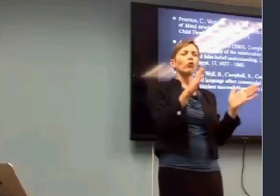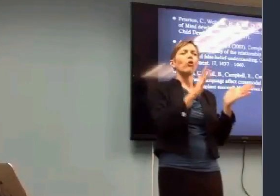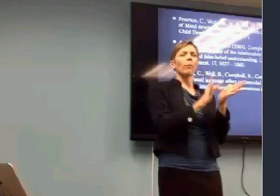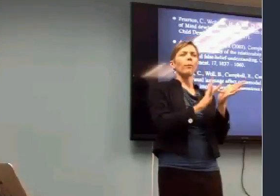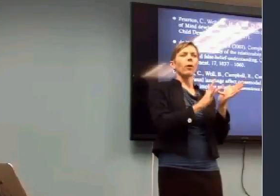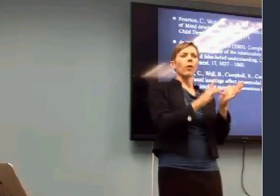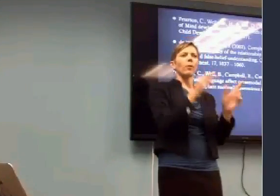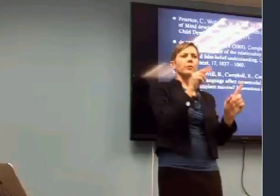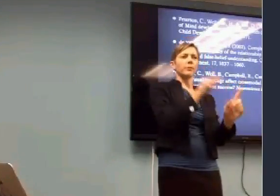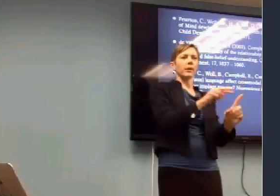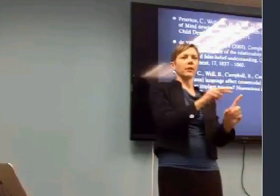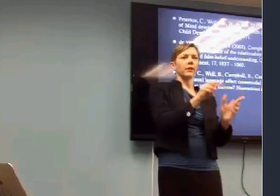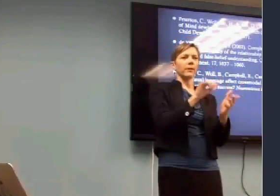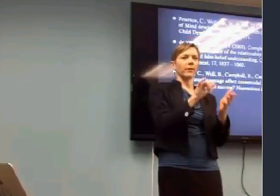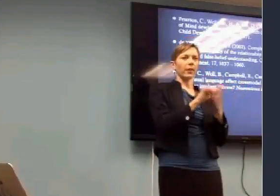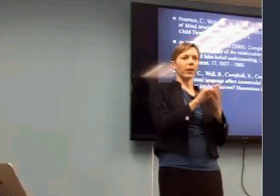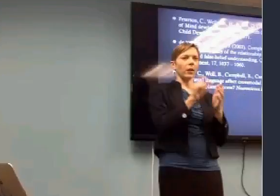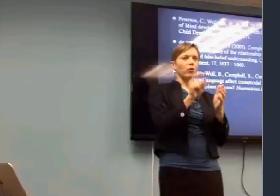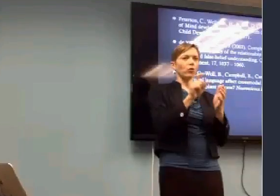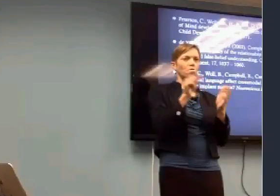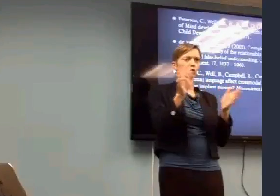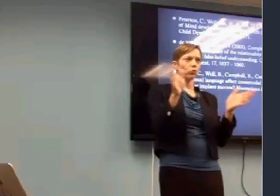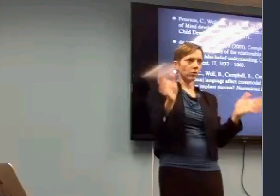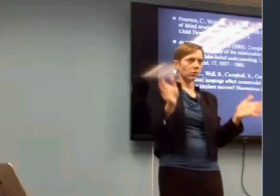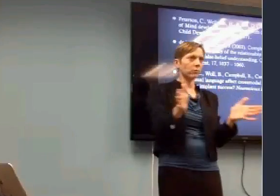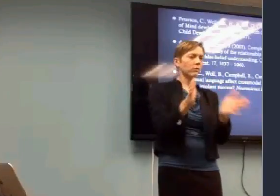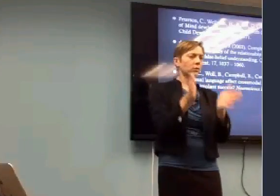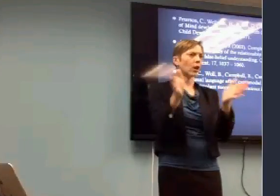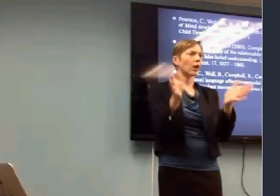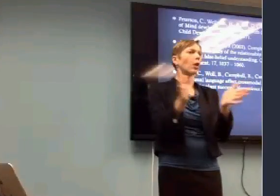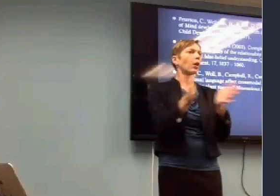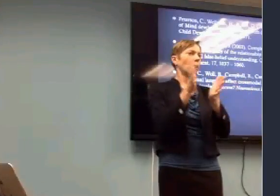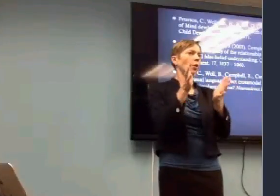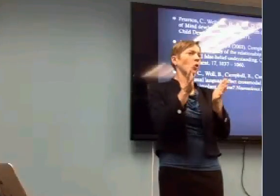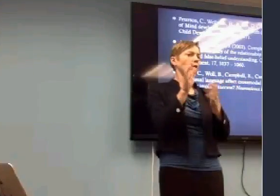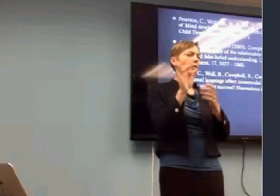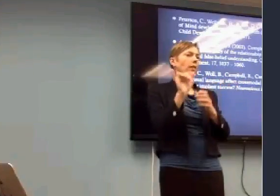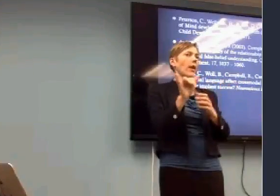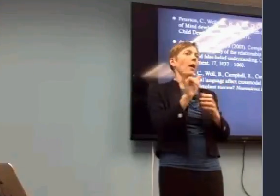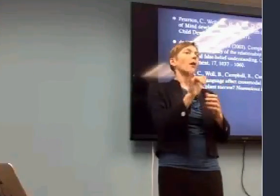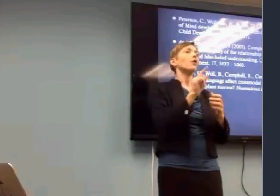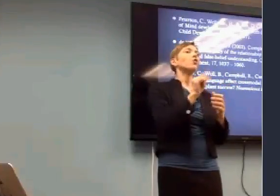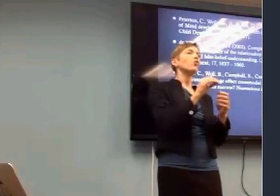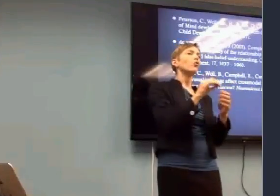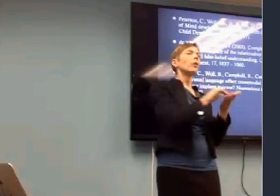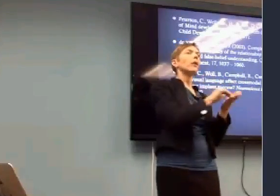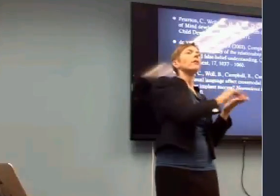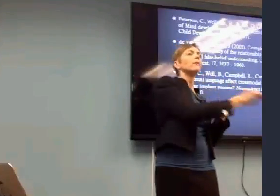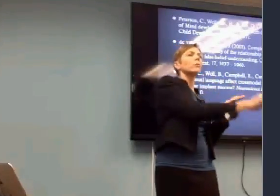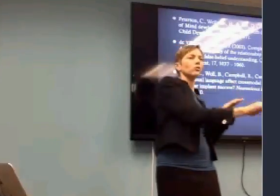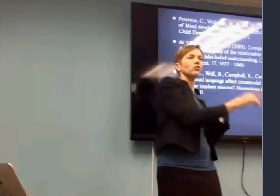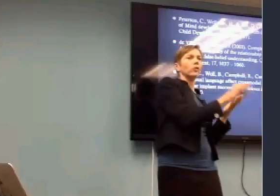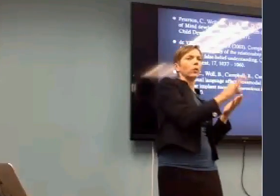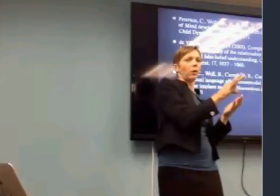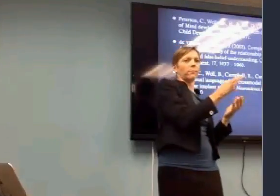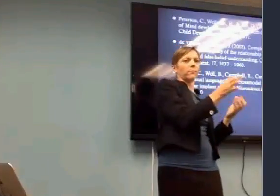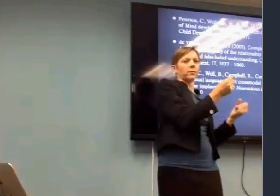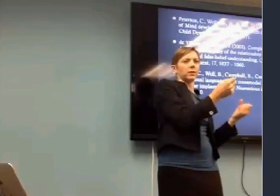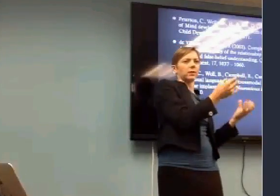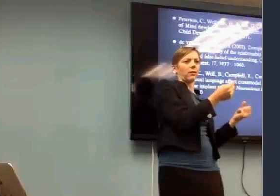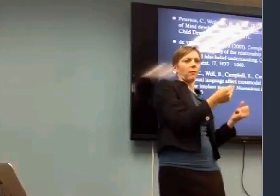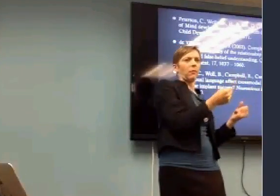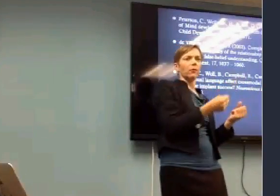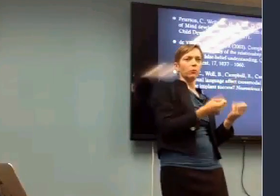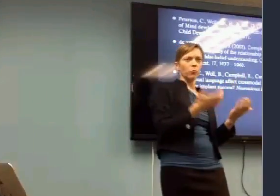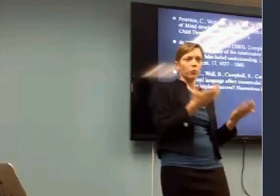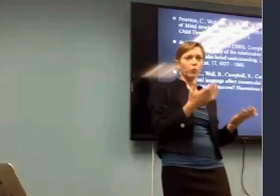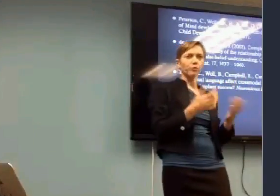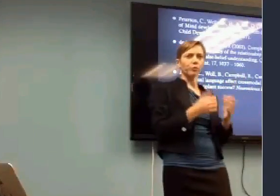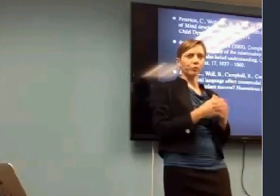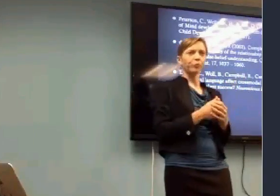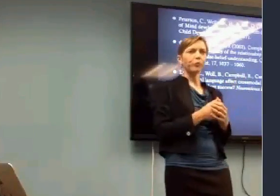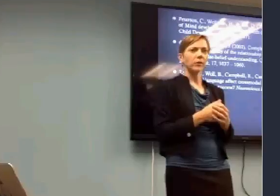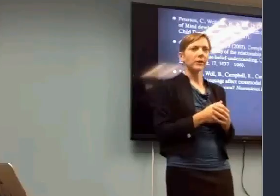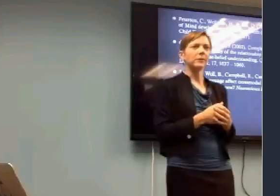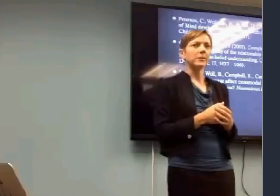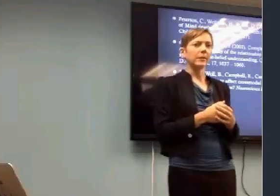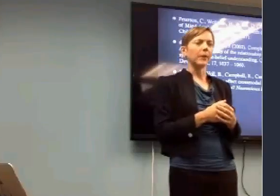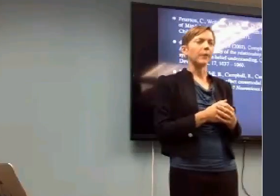the general medical perspective is that there is an encouragement of excluding the use of